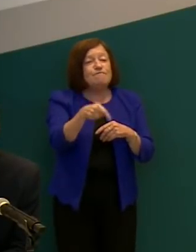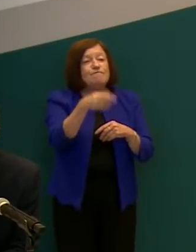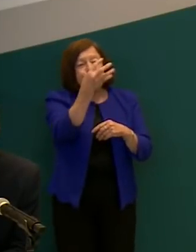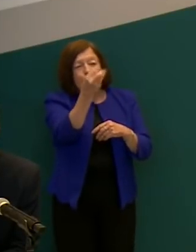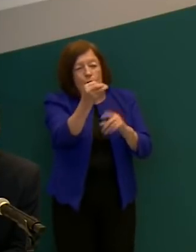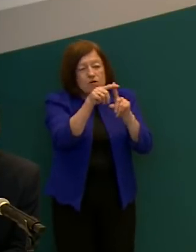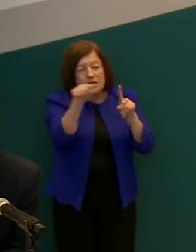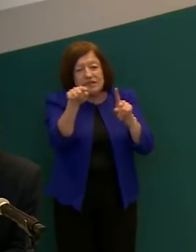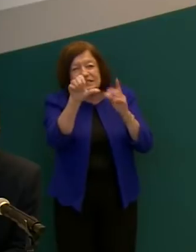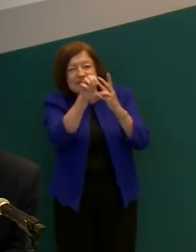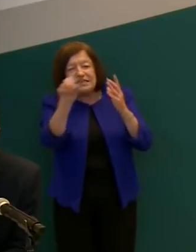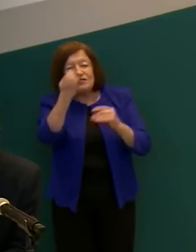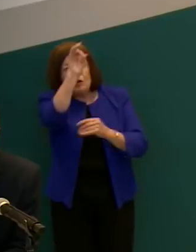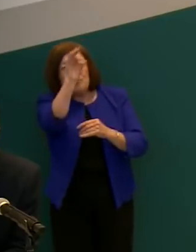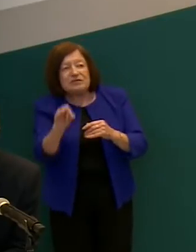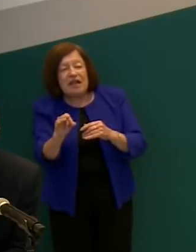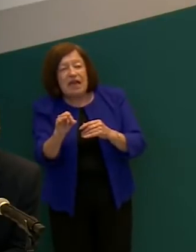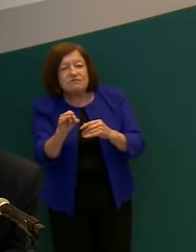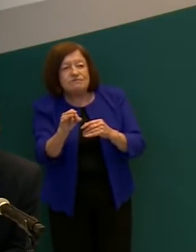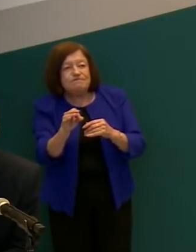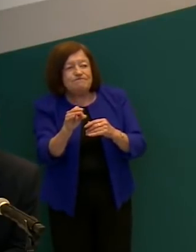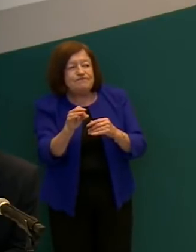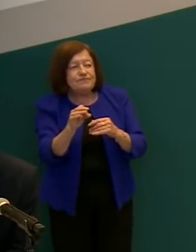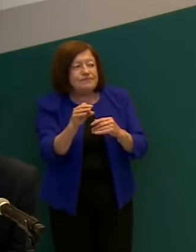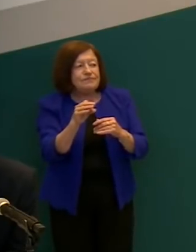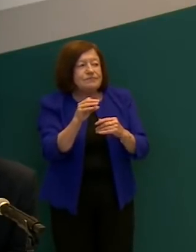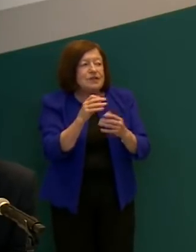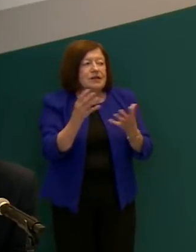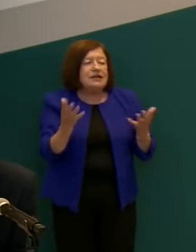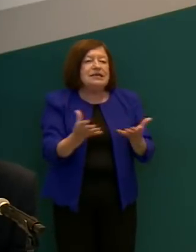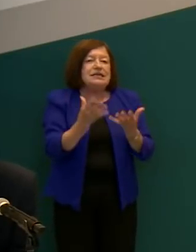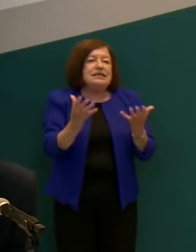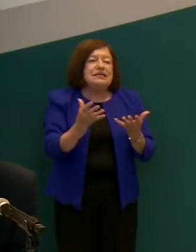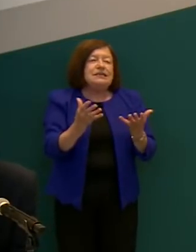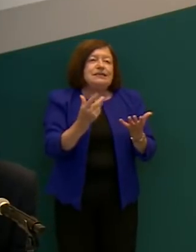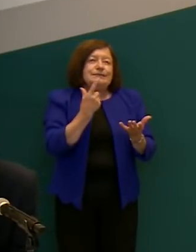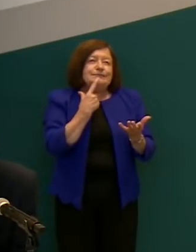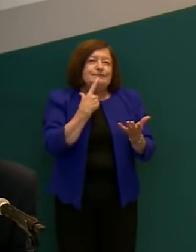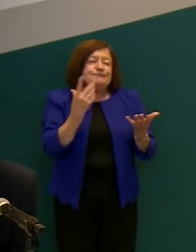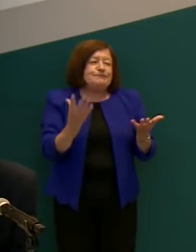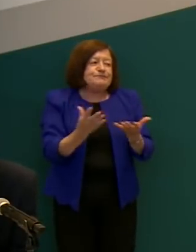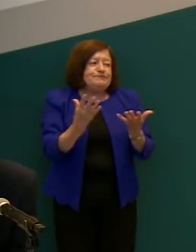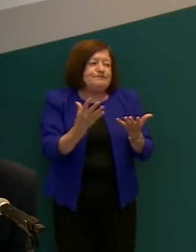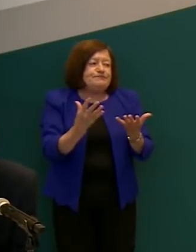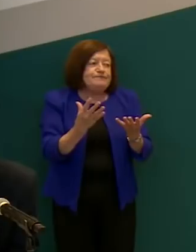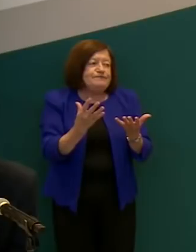to 60% of any group or any